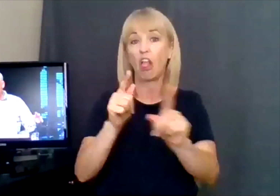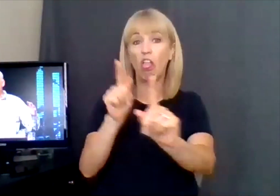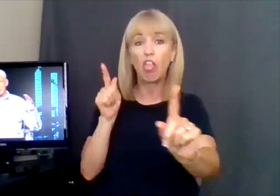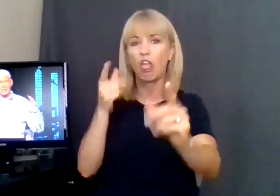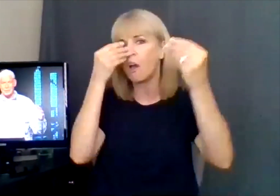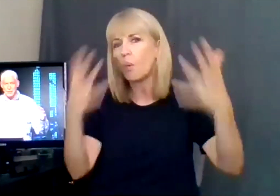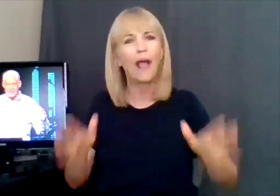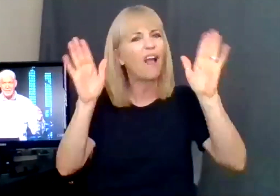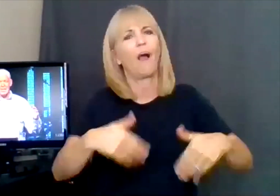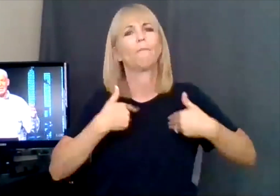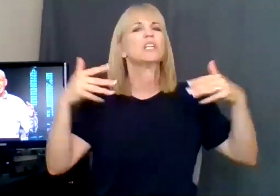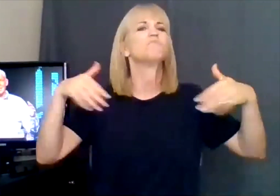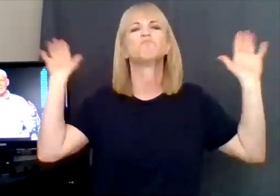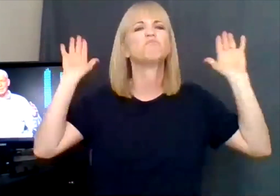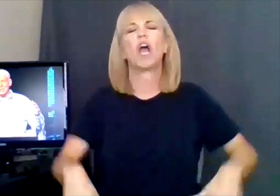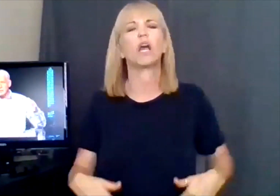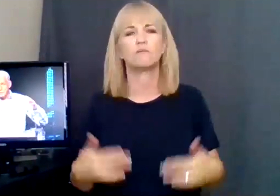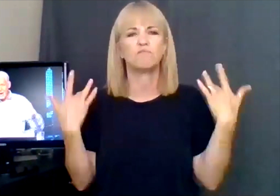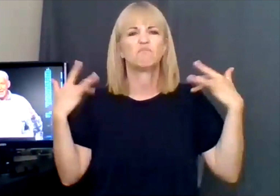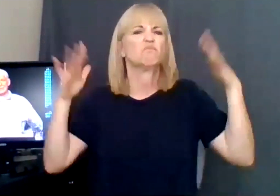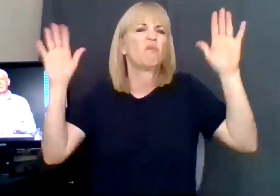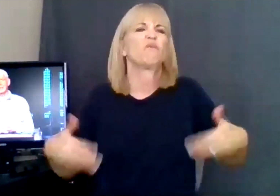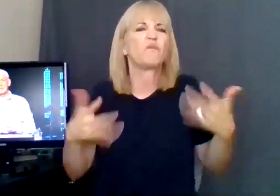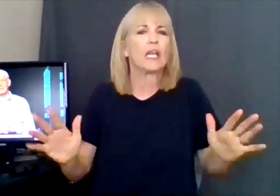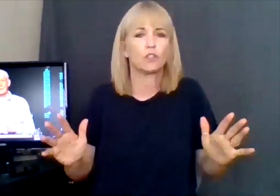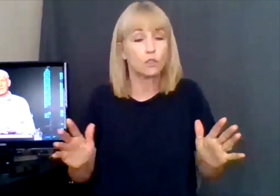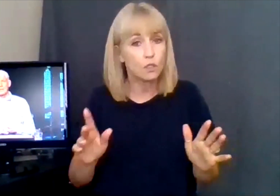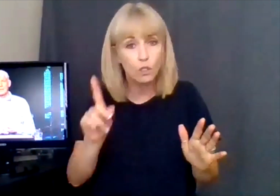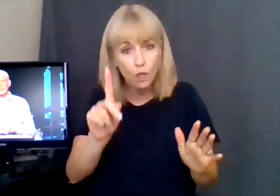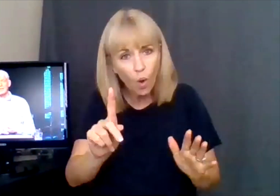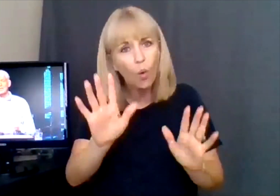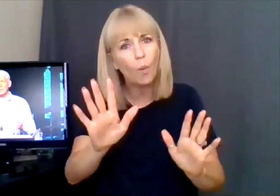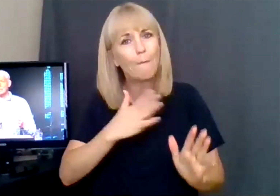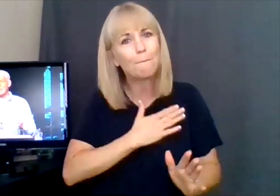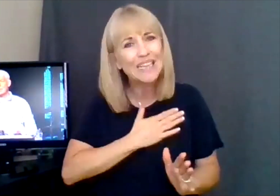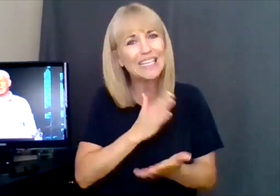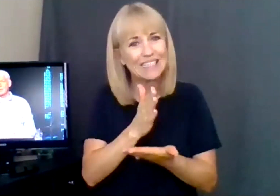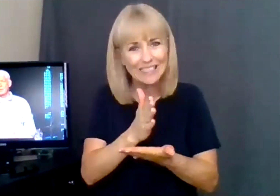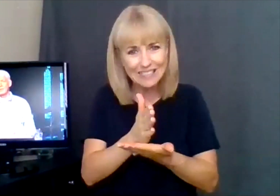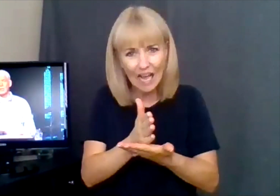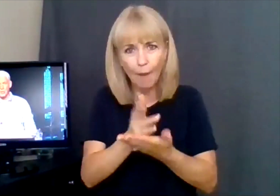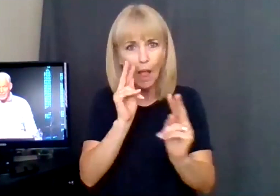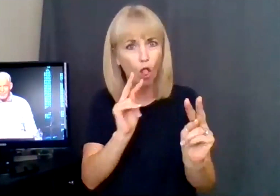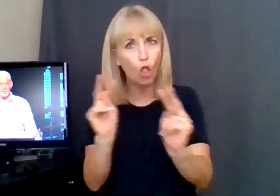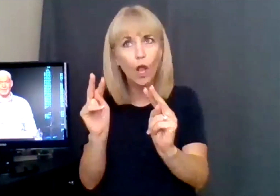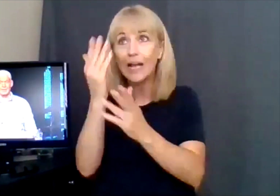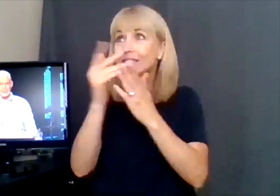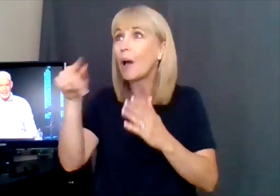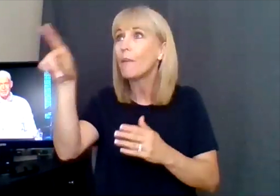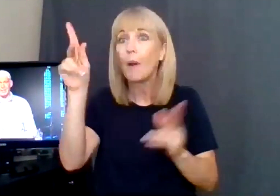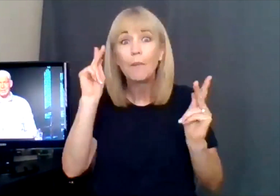so done with it. I'm ready to move on. But can you just pause a little bit and recognize there's some people that are